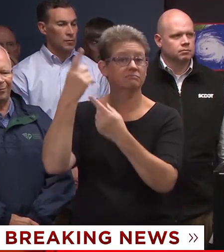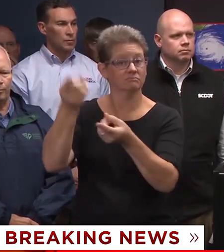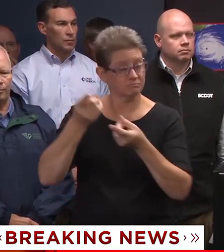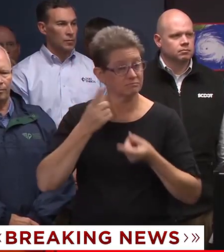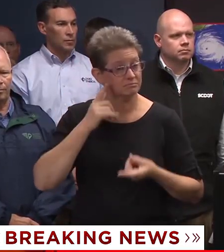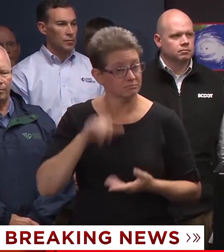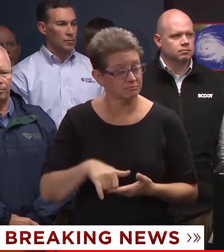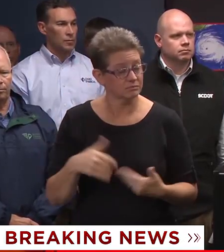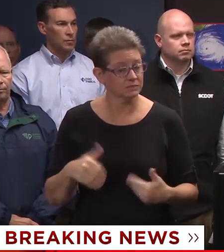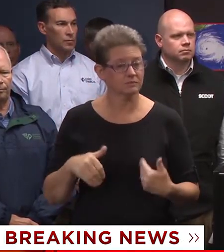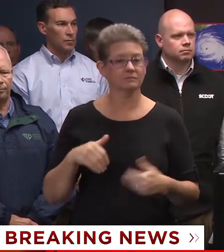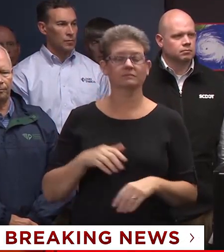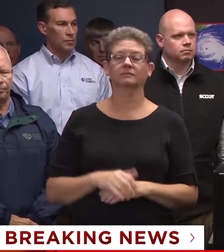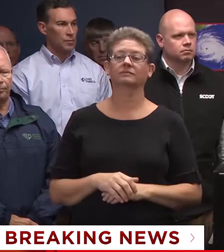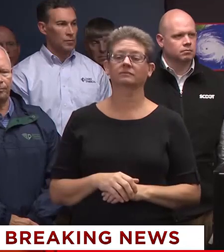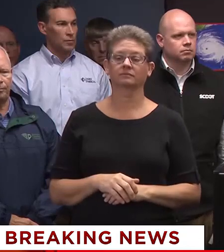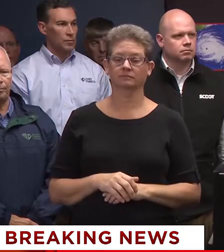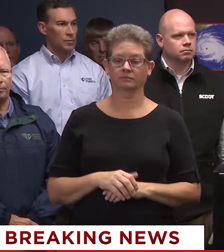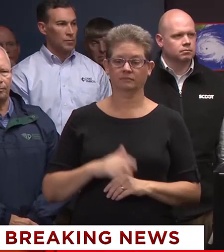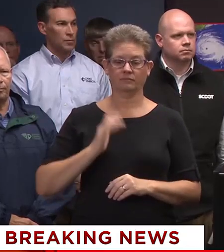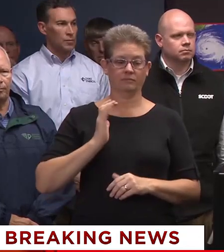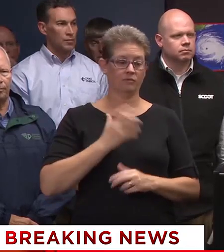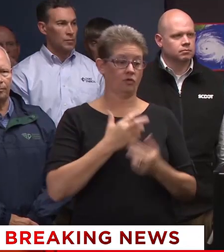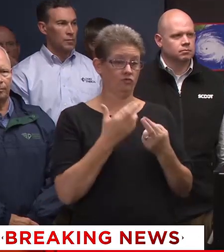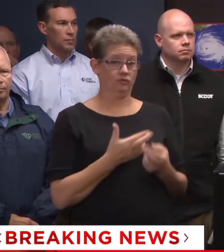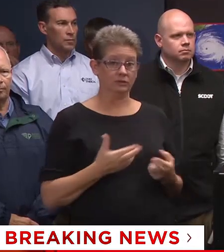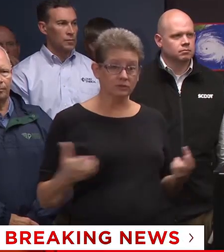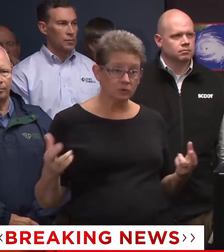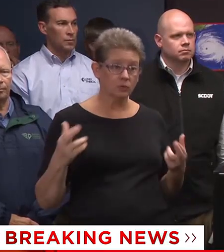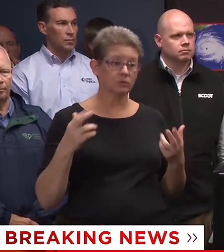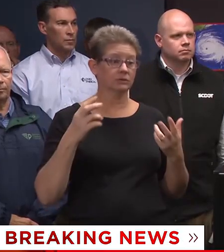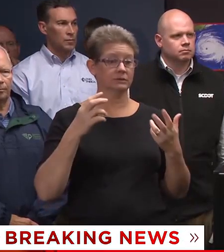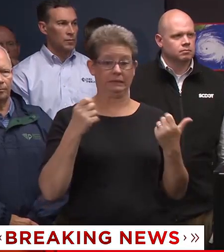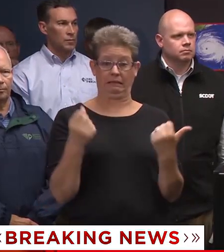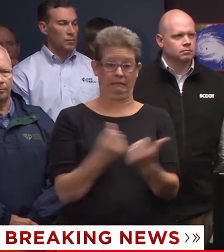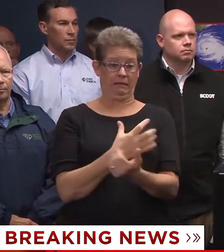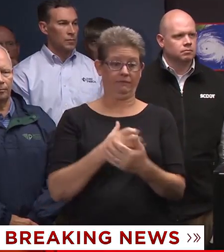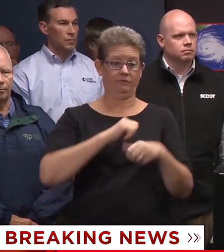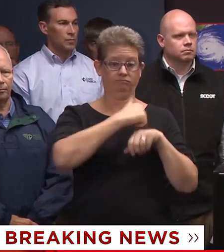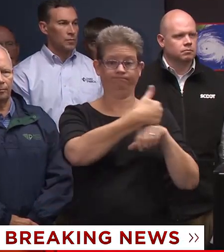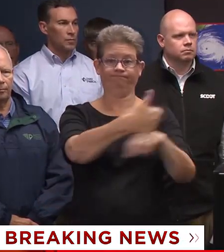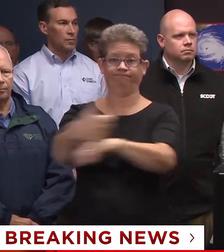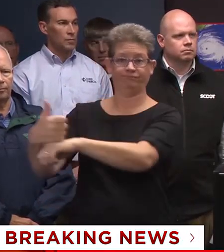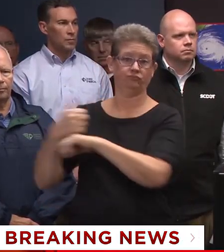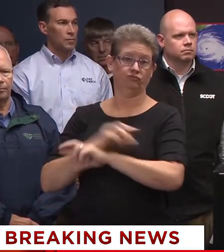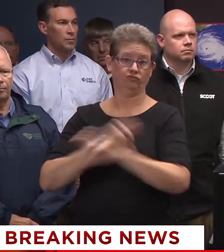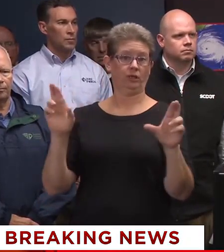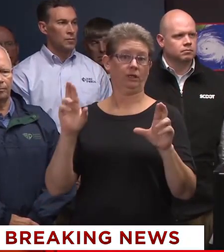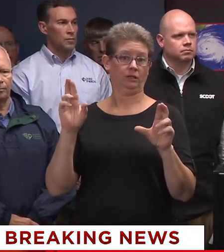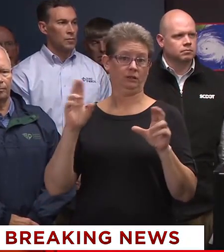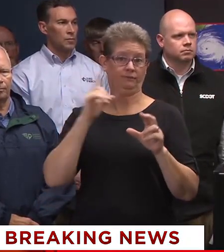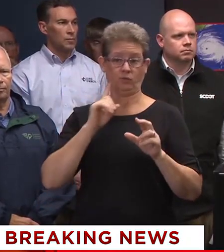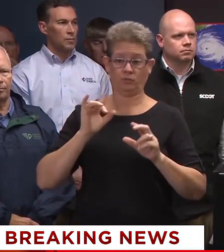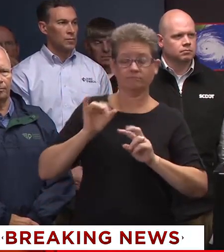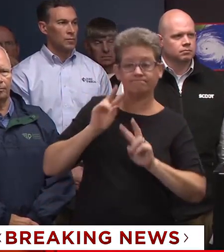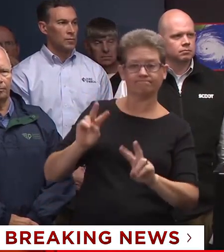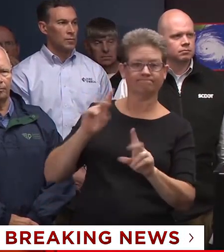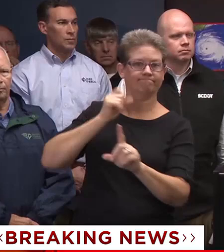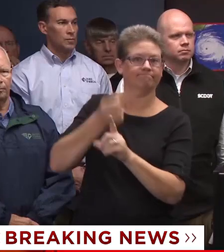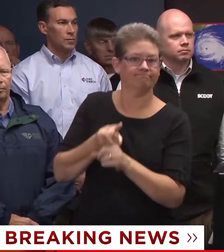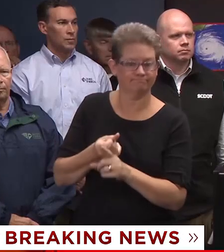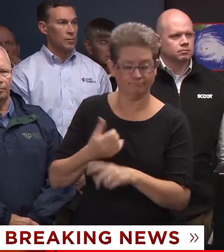so all of our assets were positioned in the proper places, and I'd